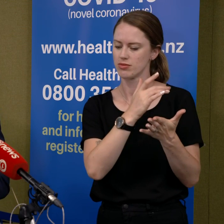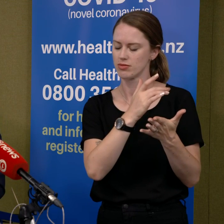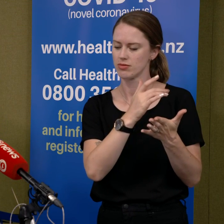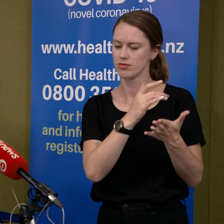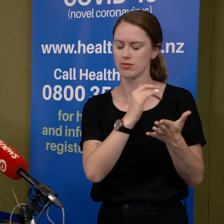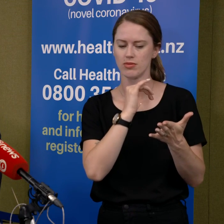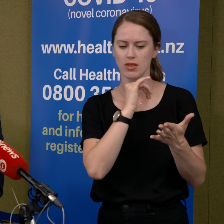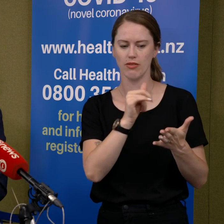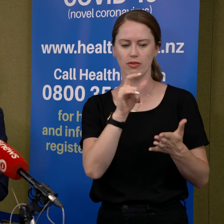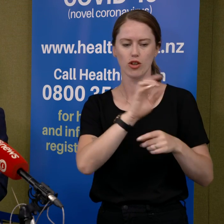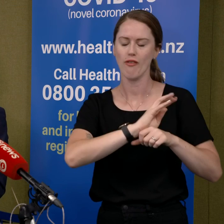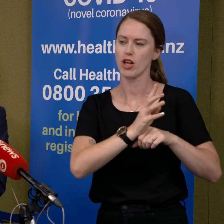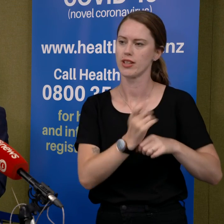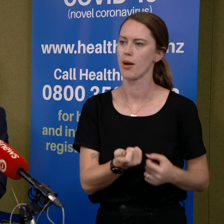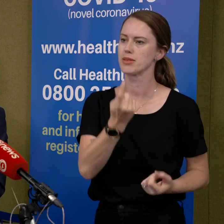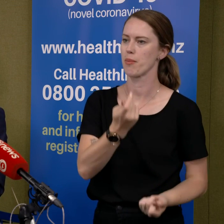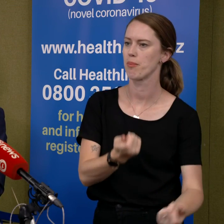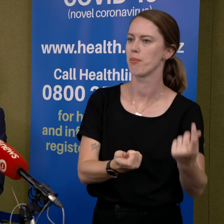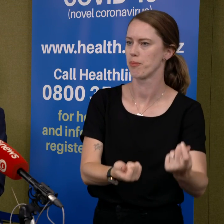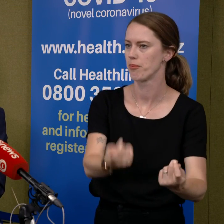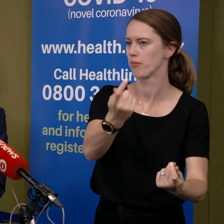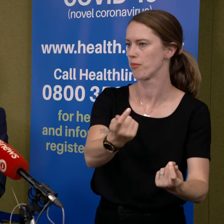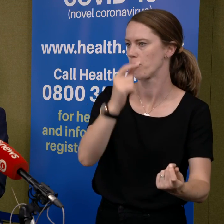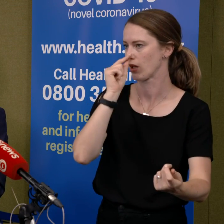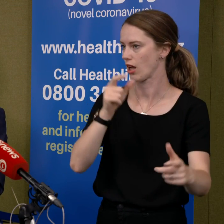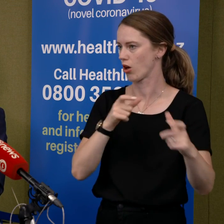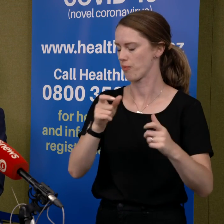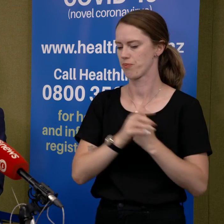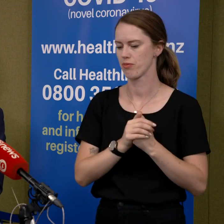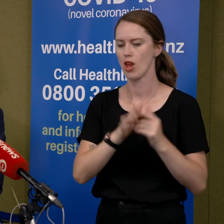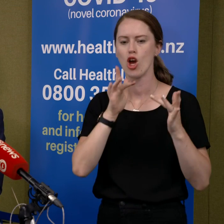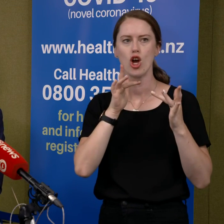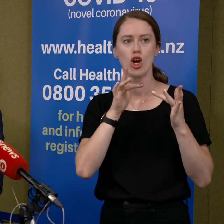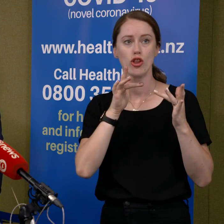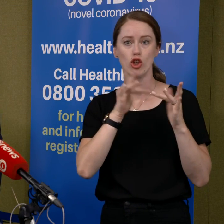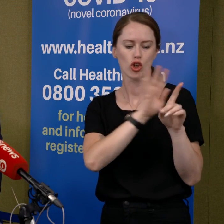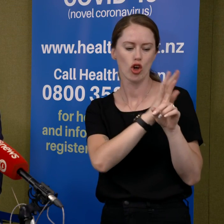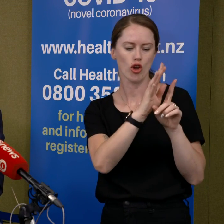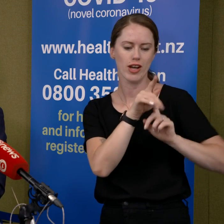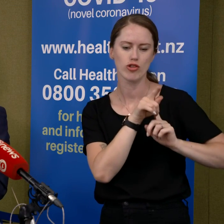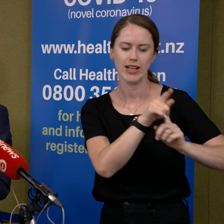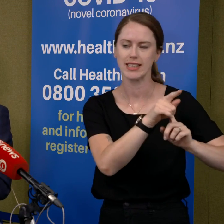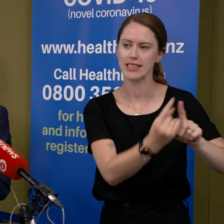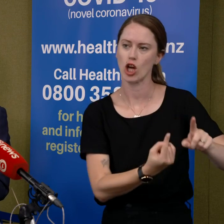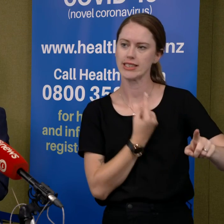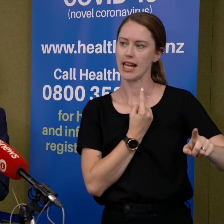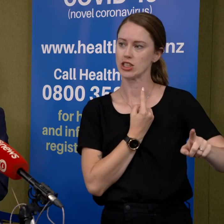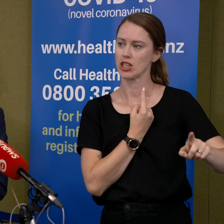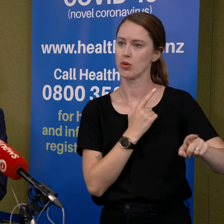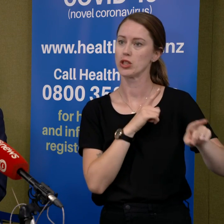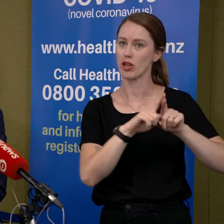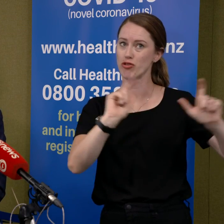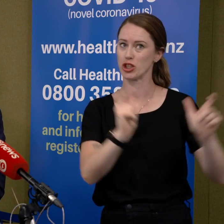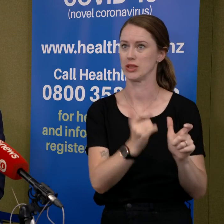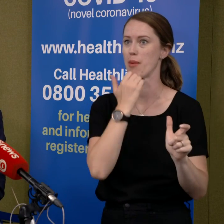of COVID-19 as they come through. Of course, with our contact tracing and intensive contact tracing and self-isolation, what we're trying to do is